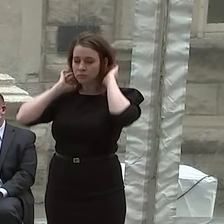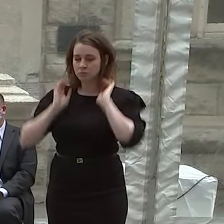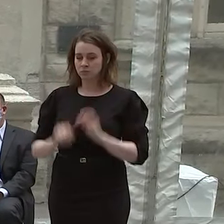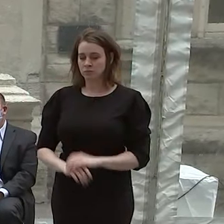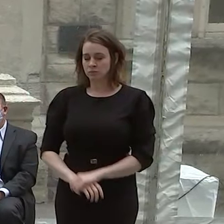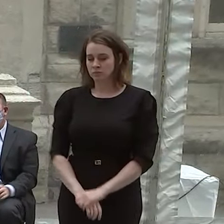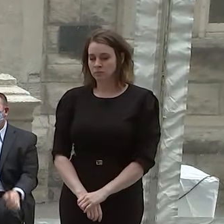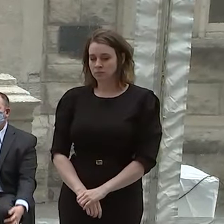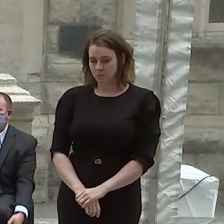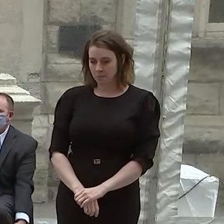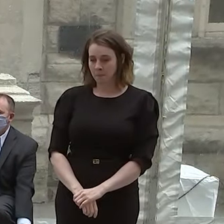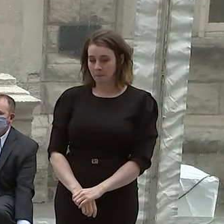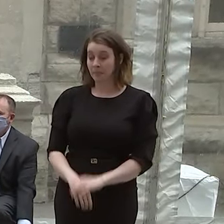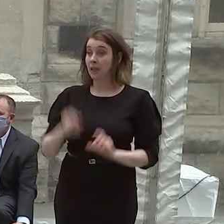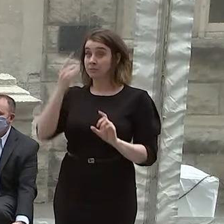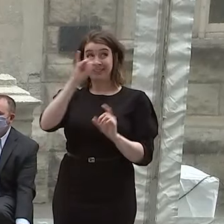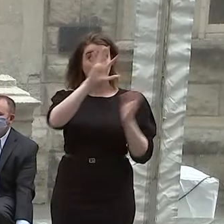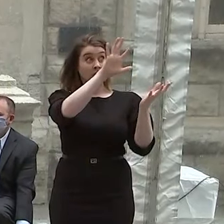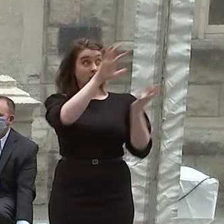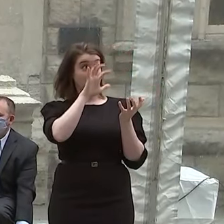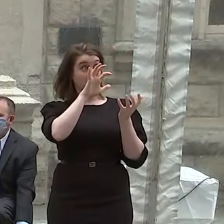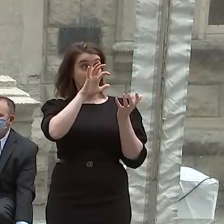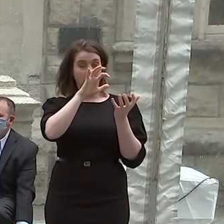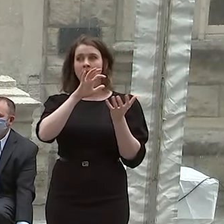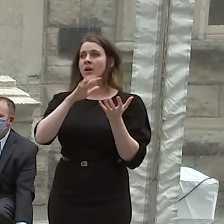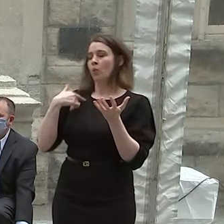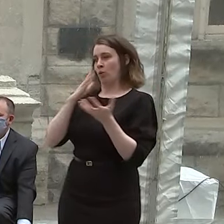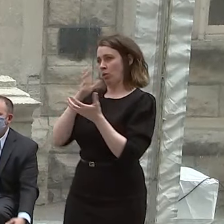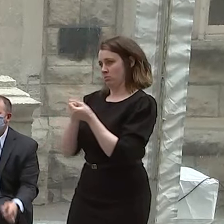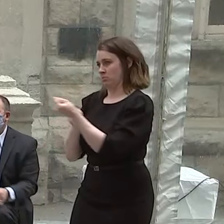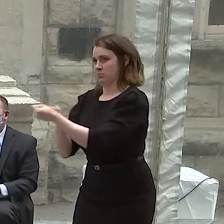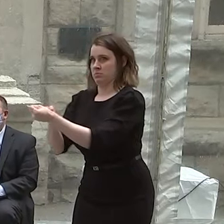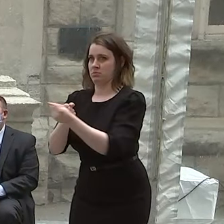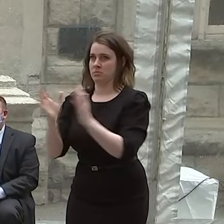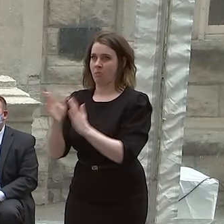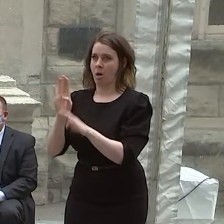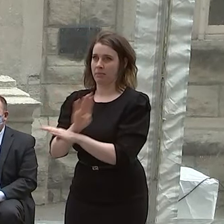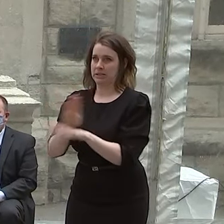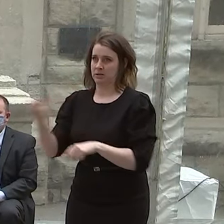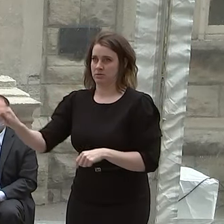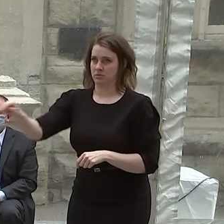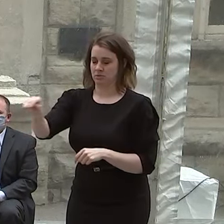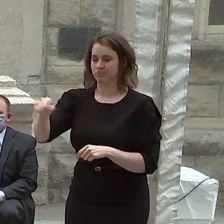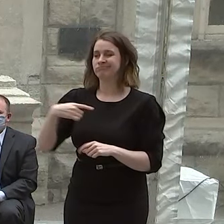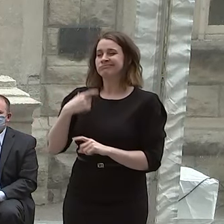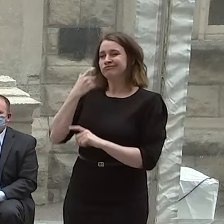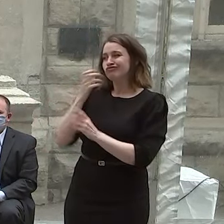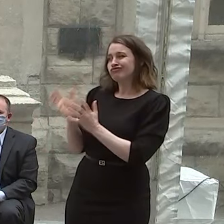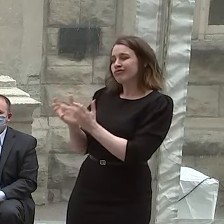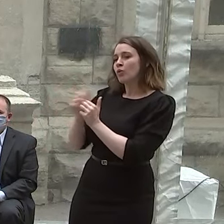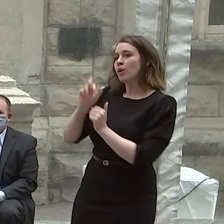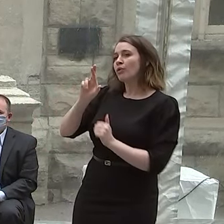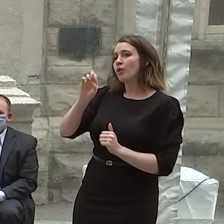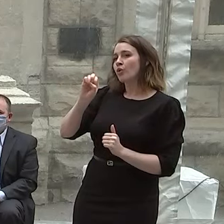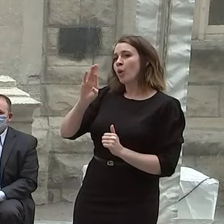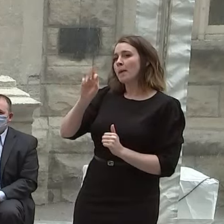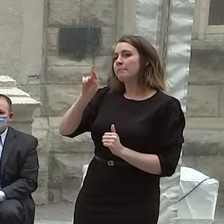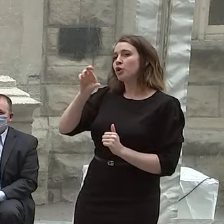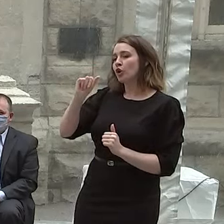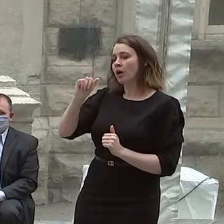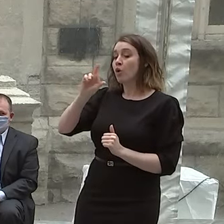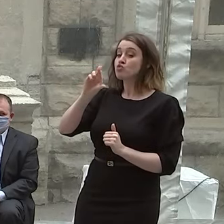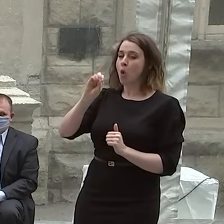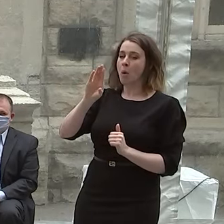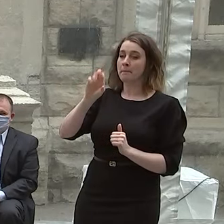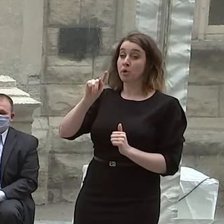are more support for small businesses. I was just talking with Roberto Herencia from Byline Bank